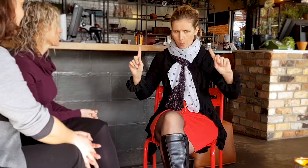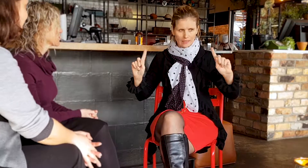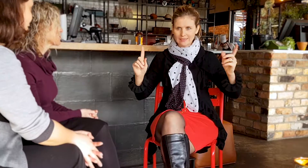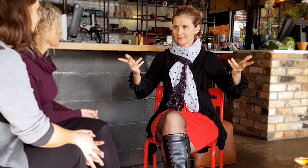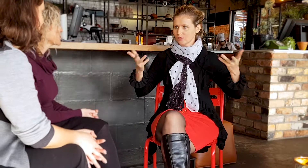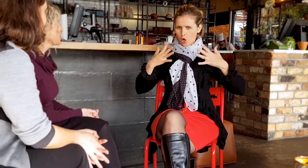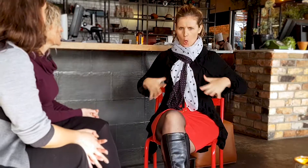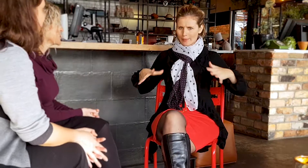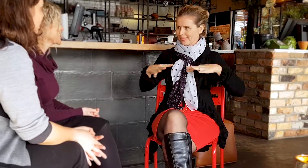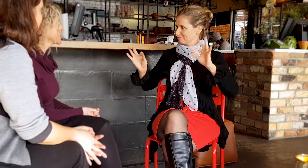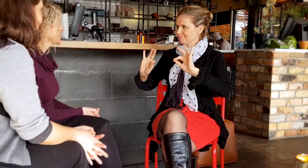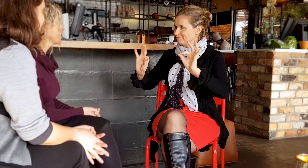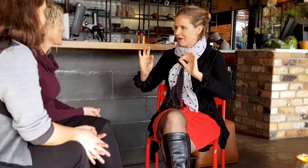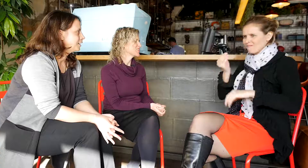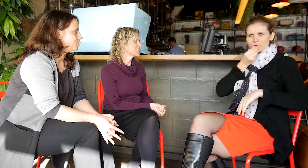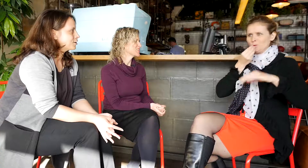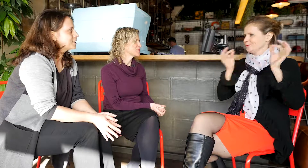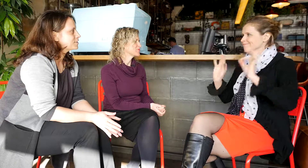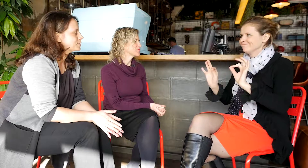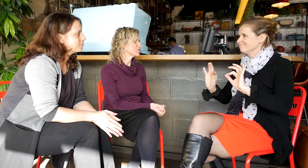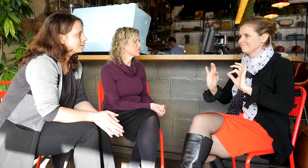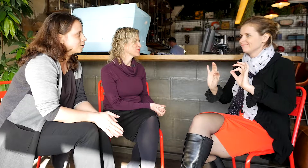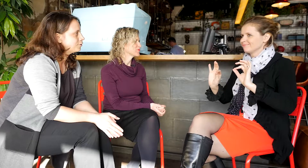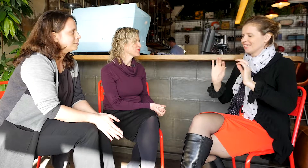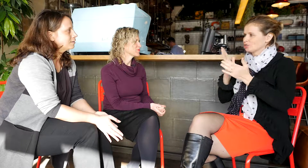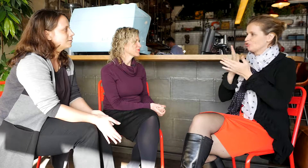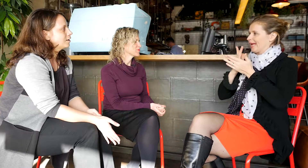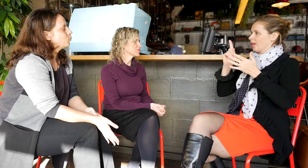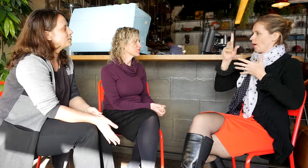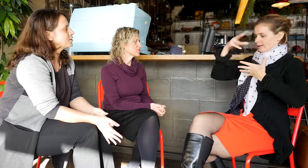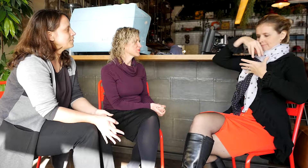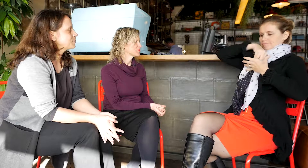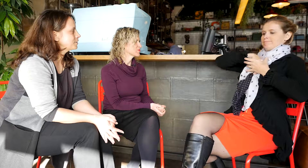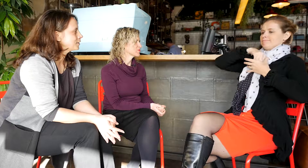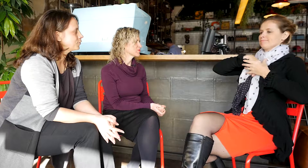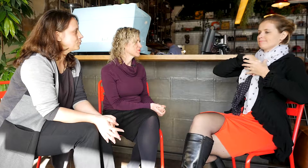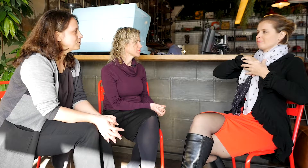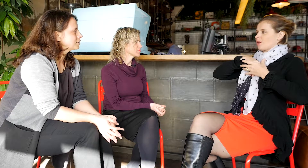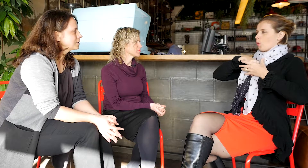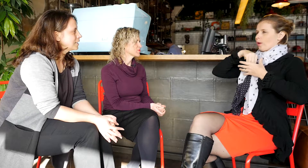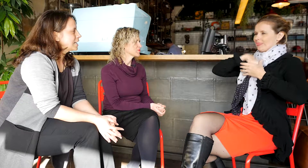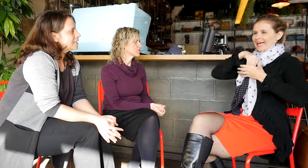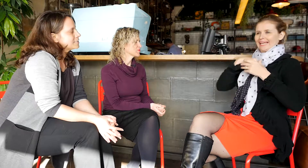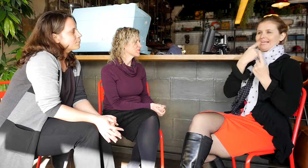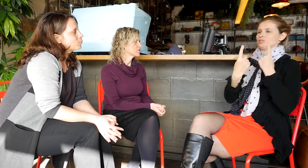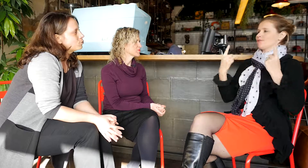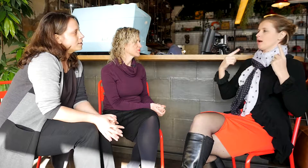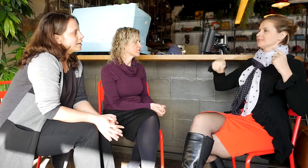our culture. Because what is it? Yeah, what is we it? don't have specific clothing. We don't have specific food. It's something more